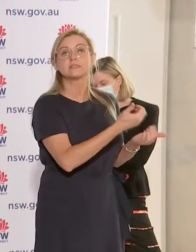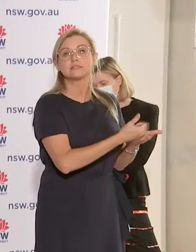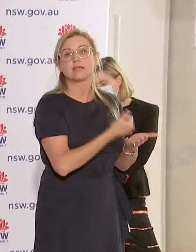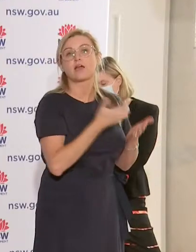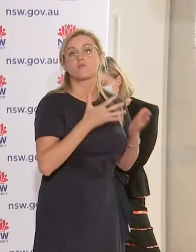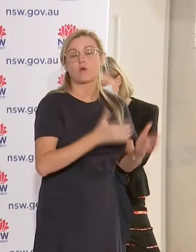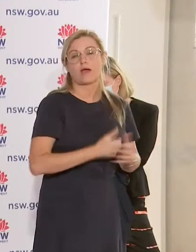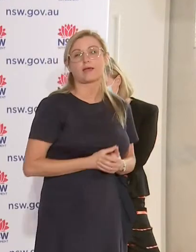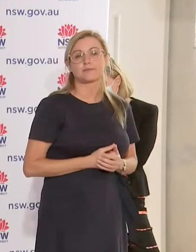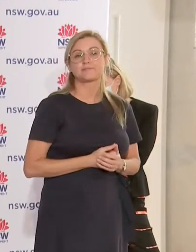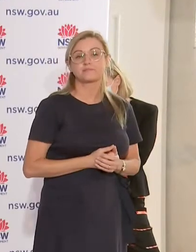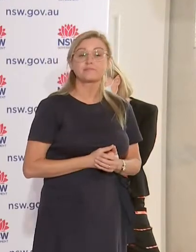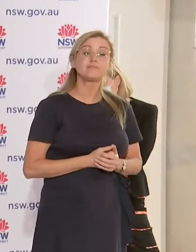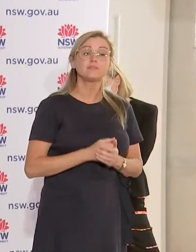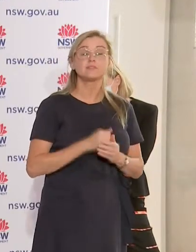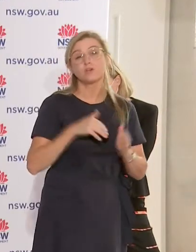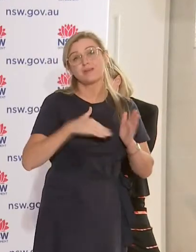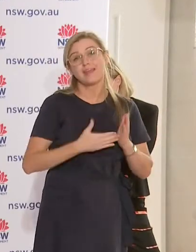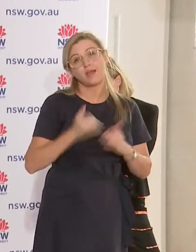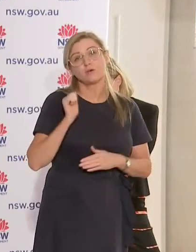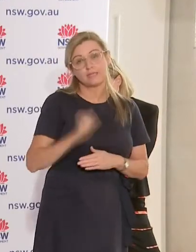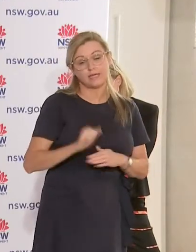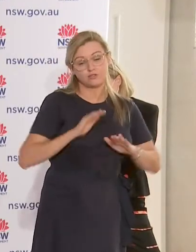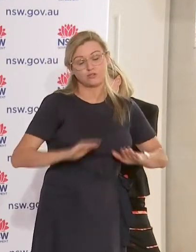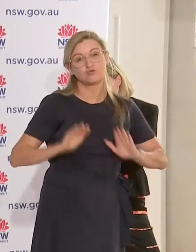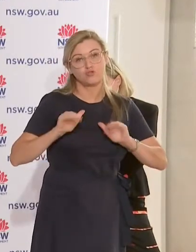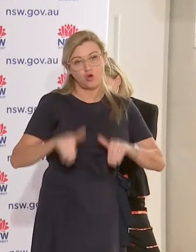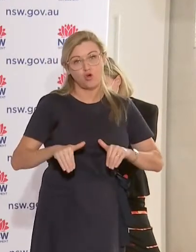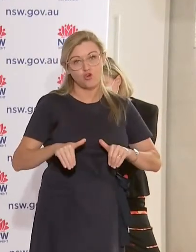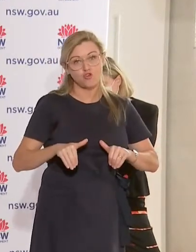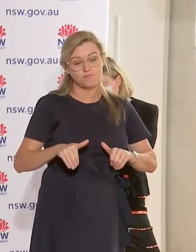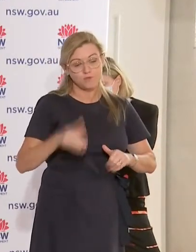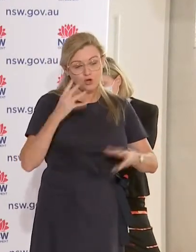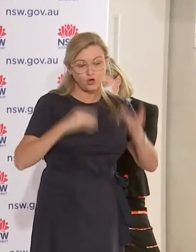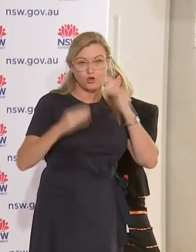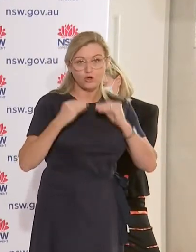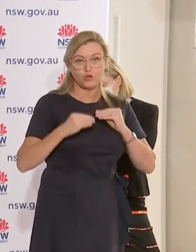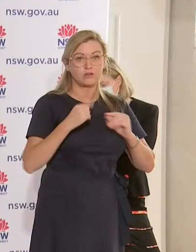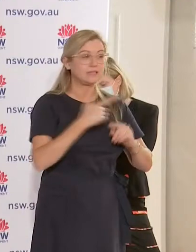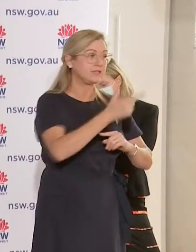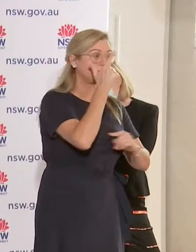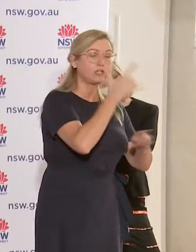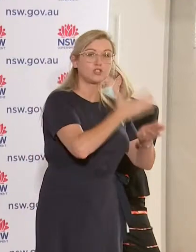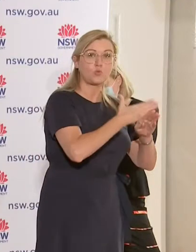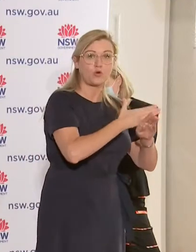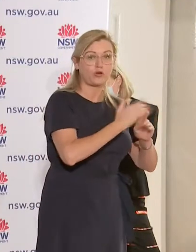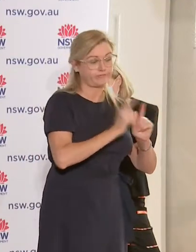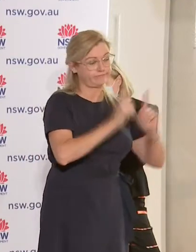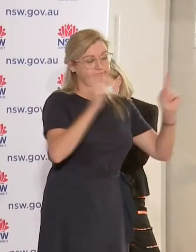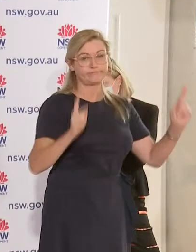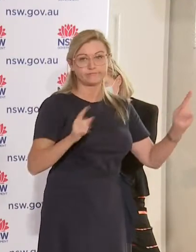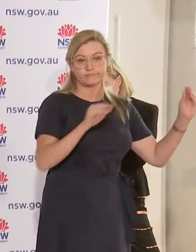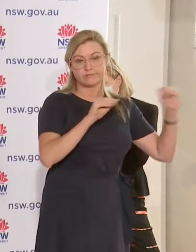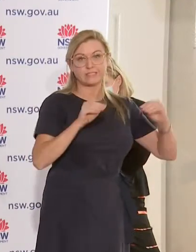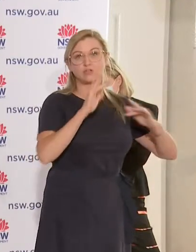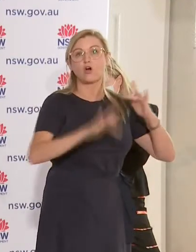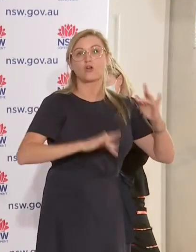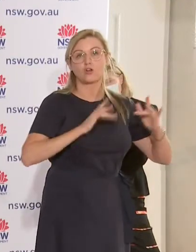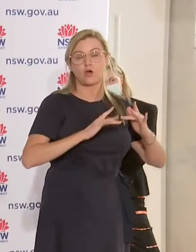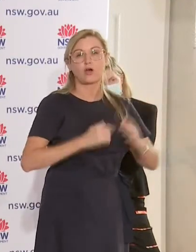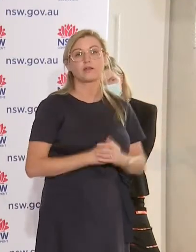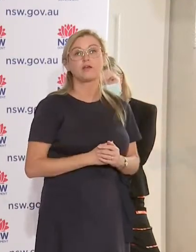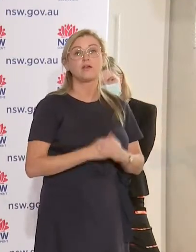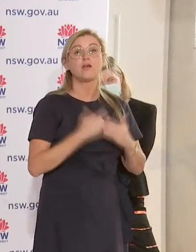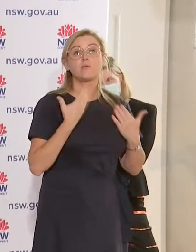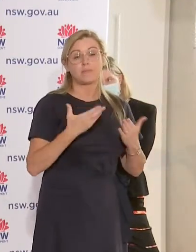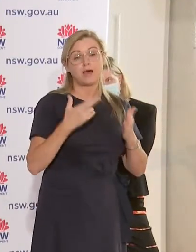whilst teachers are asked to teach students remotely, that the Education Department and the Education Minister would have ample information